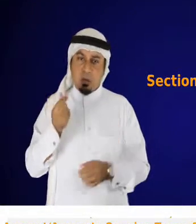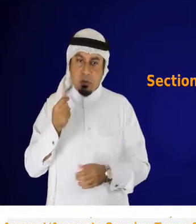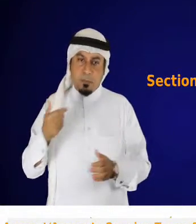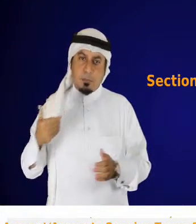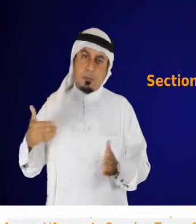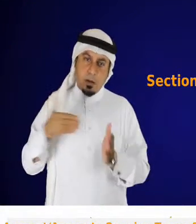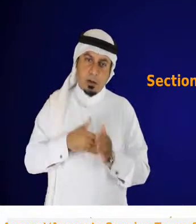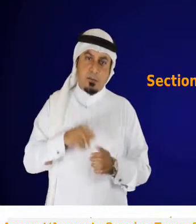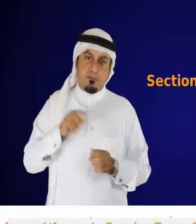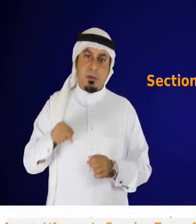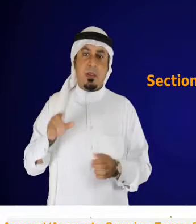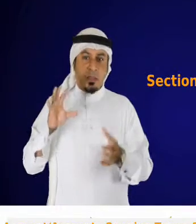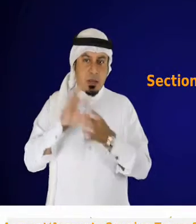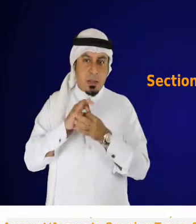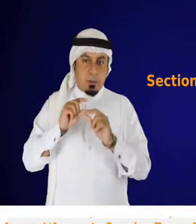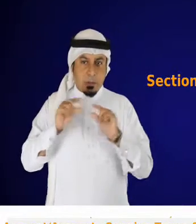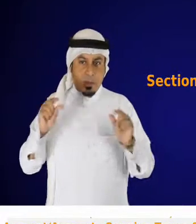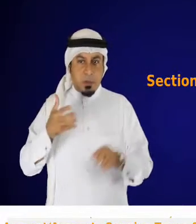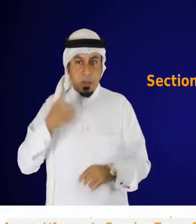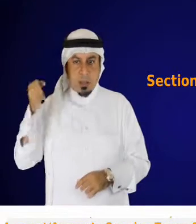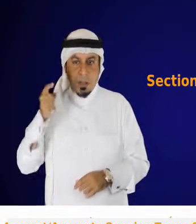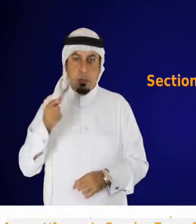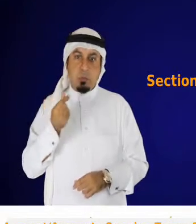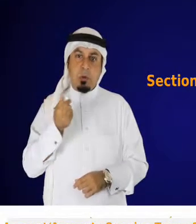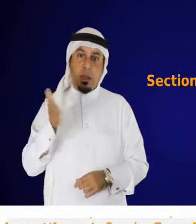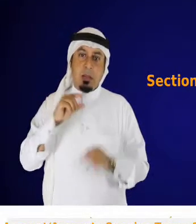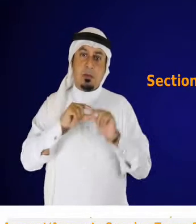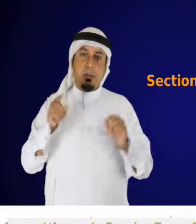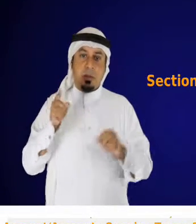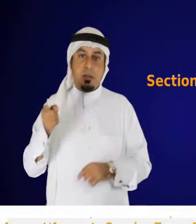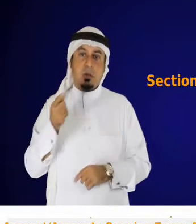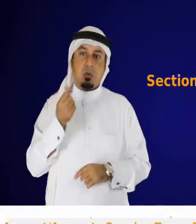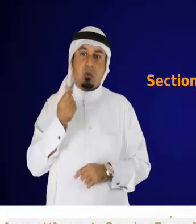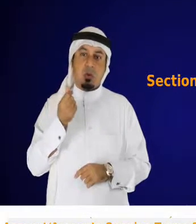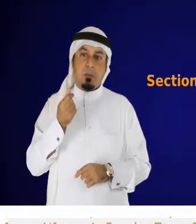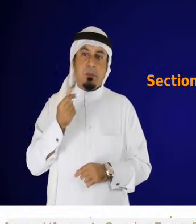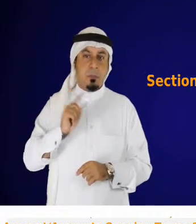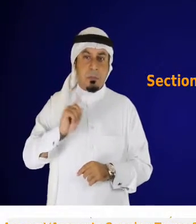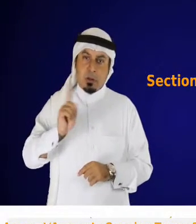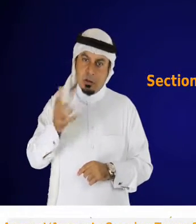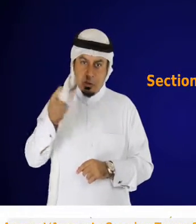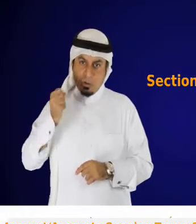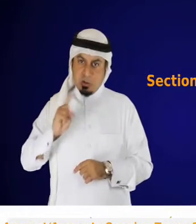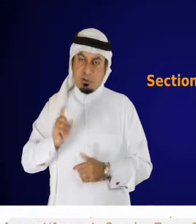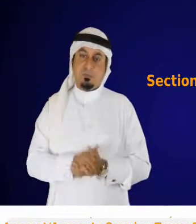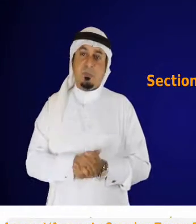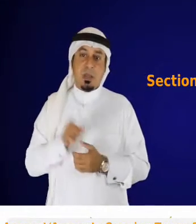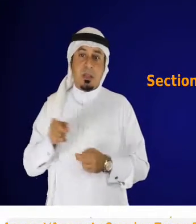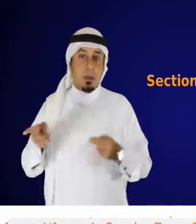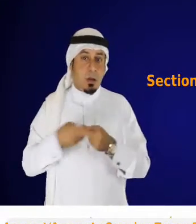credit account to meet any obligations or drawings in case there is no sufficient fund in his or her current account.